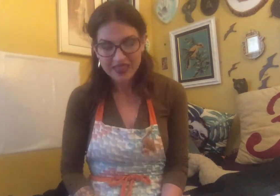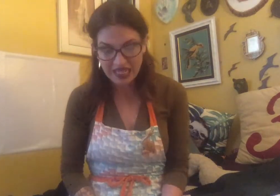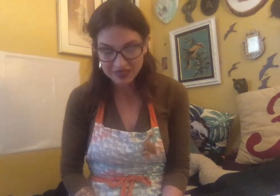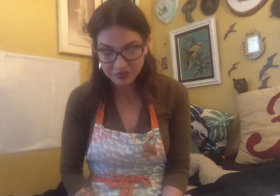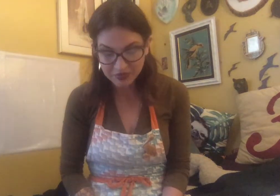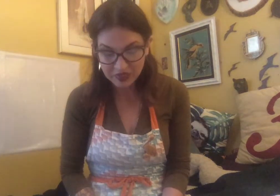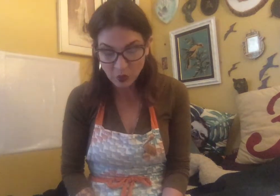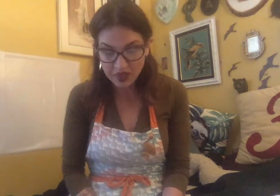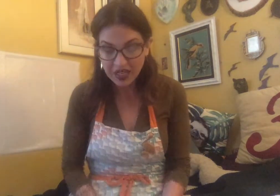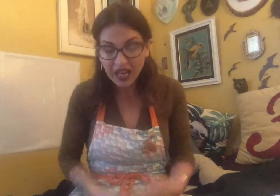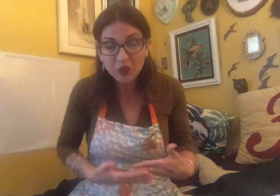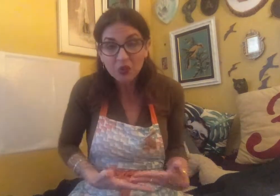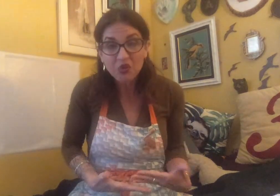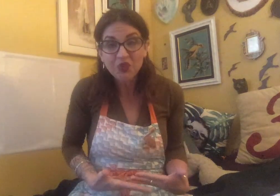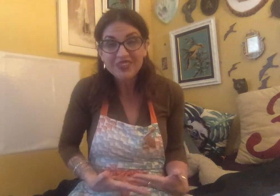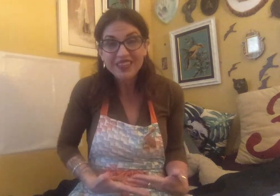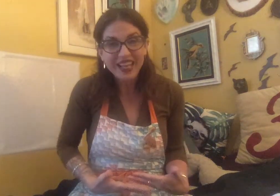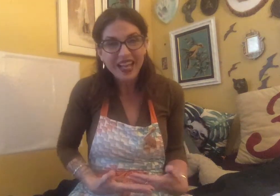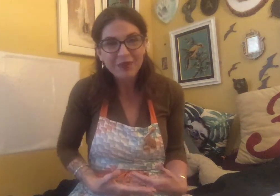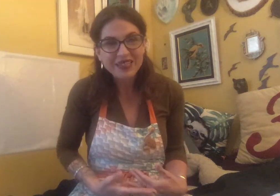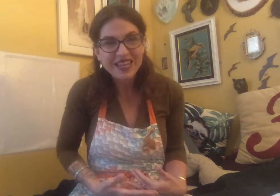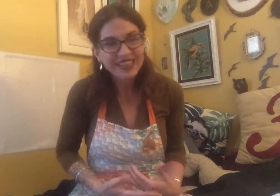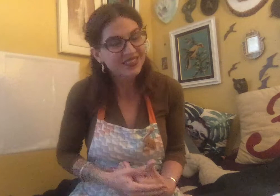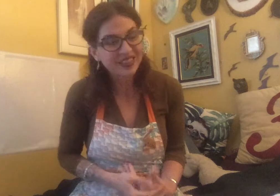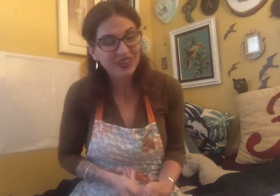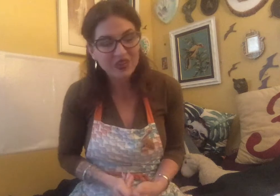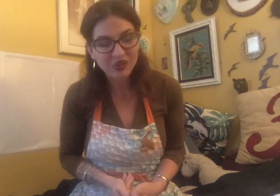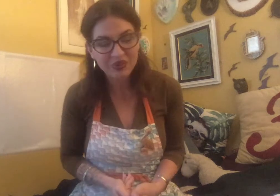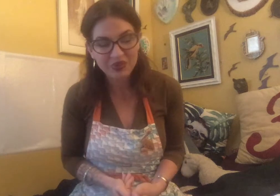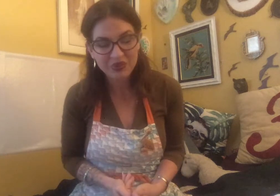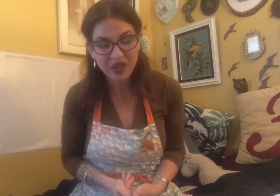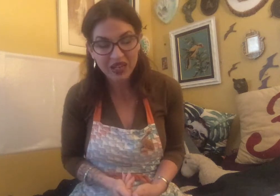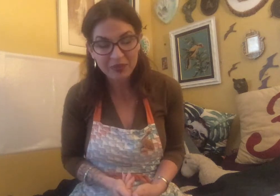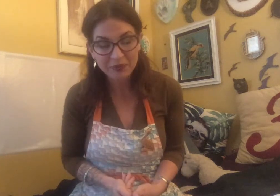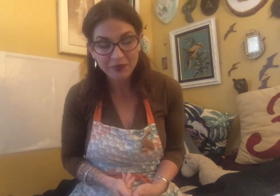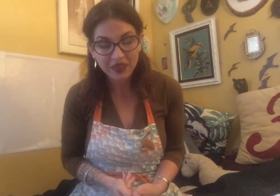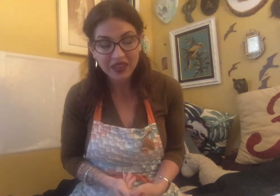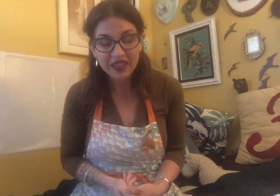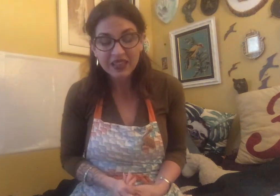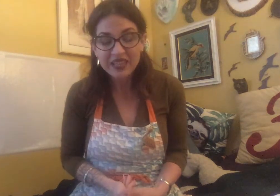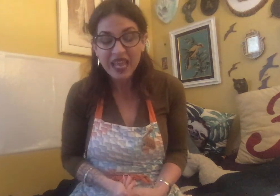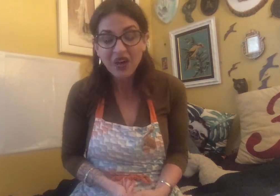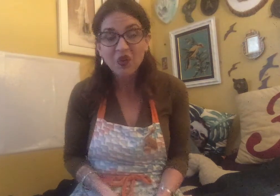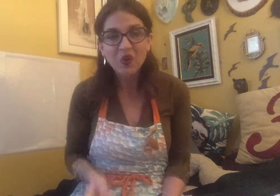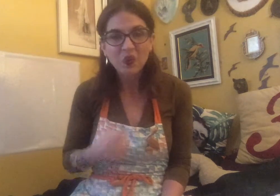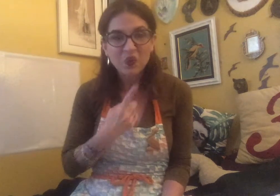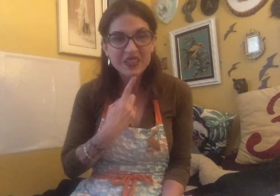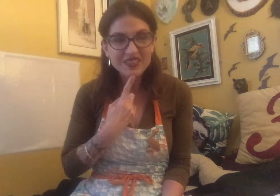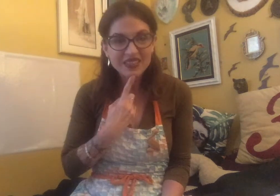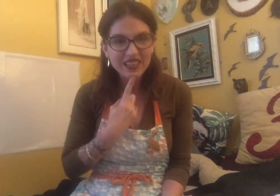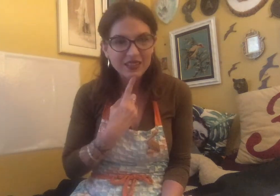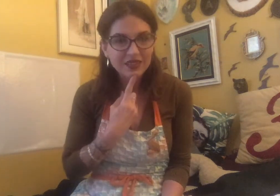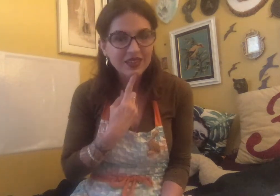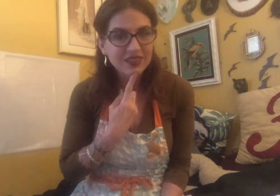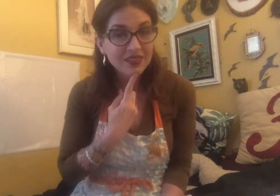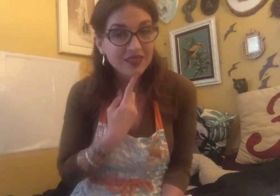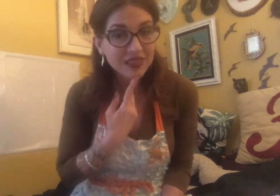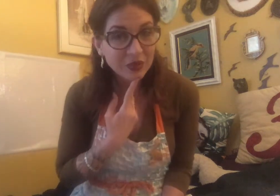That's a fun one. I wonder what's going to happen next in our nursery rhyme. Now, Wednesday's secret